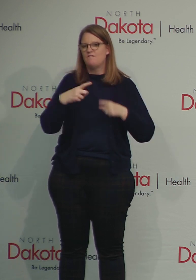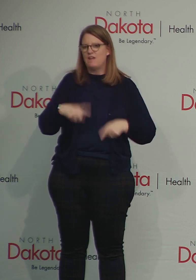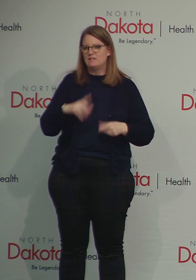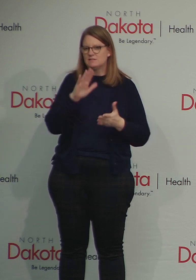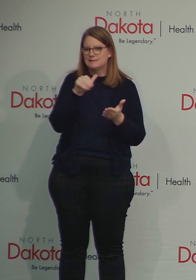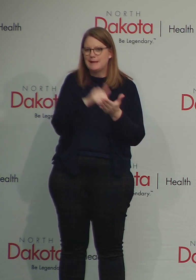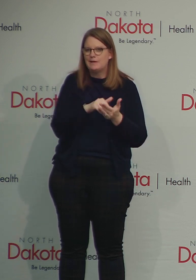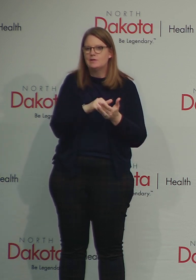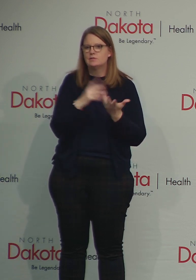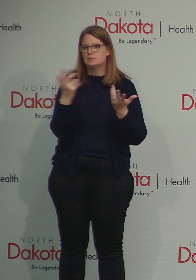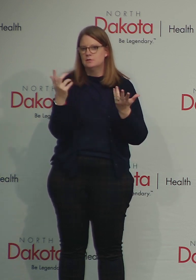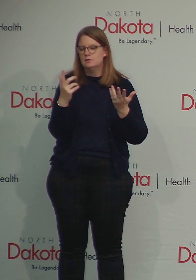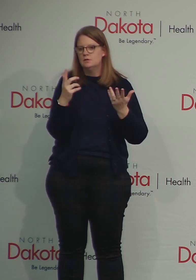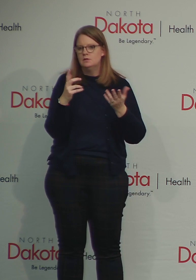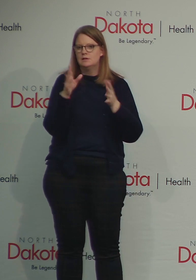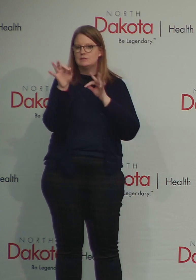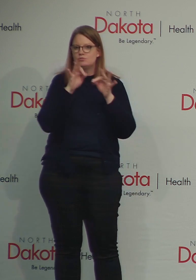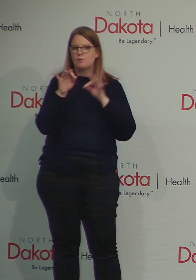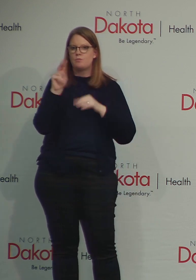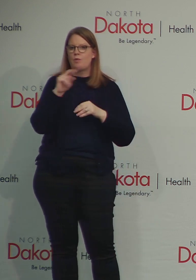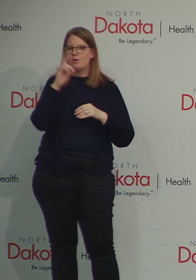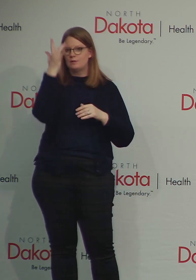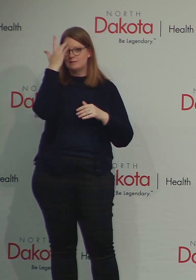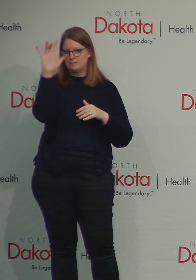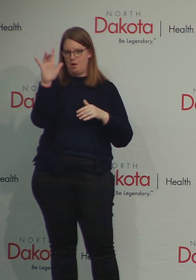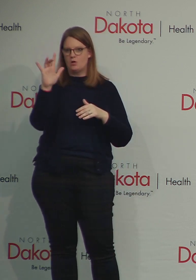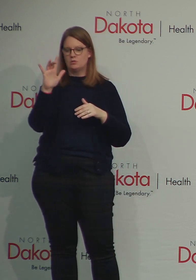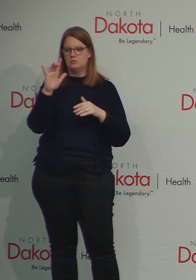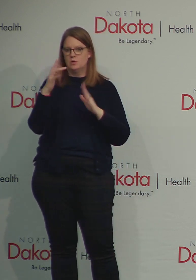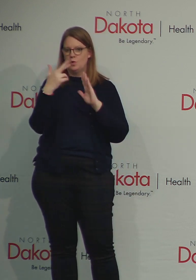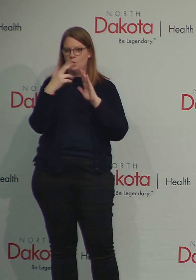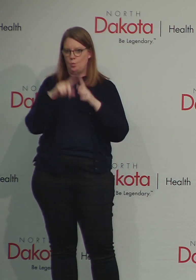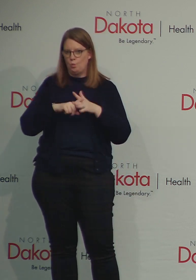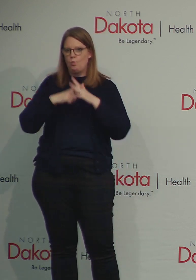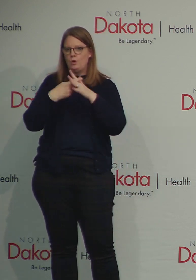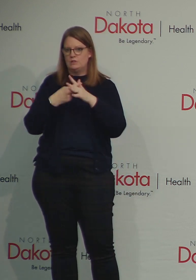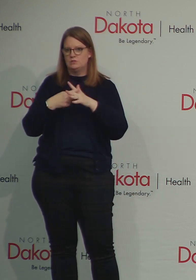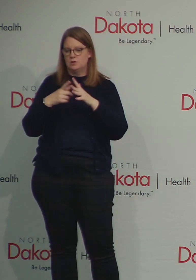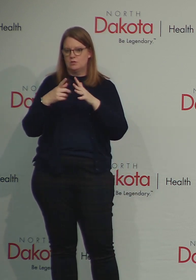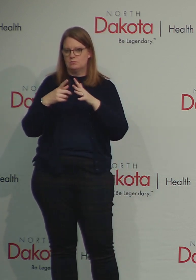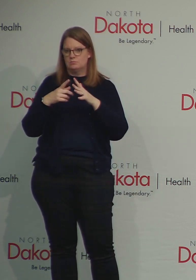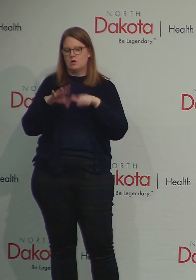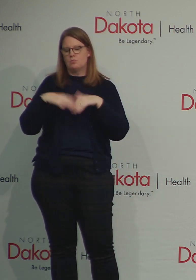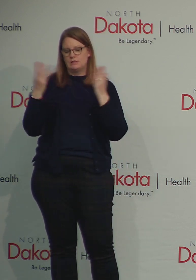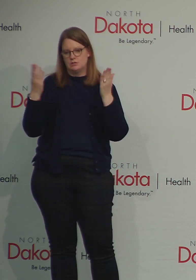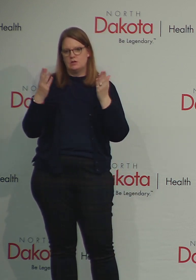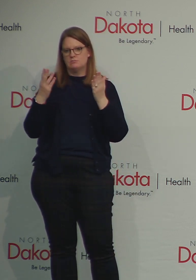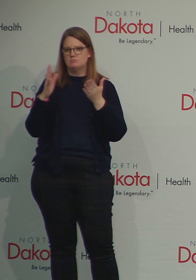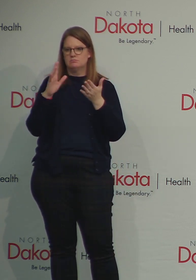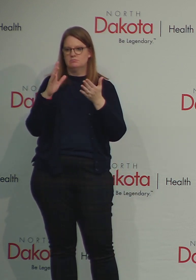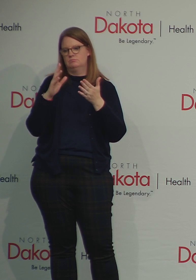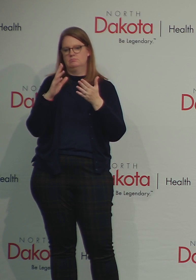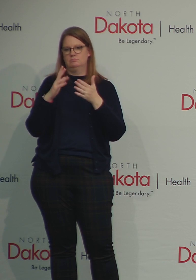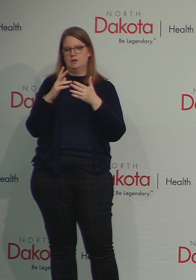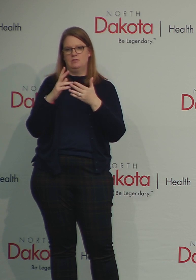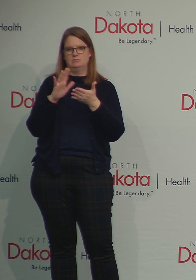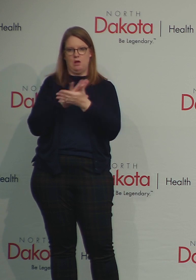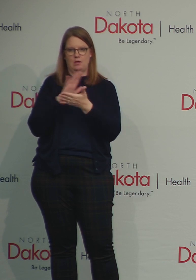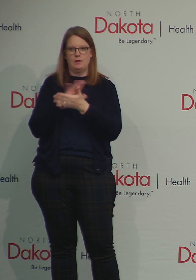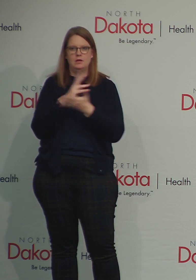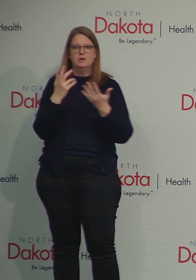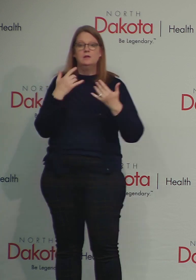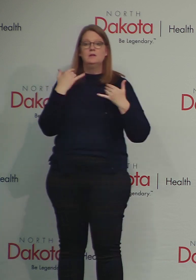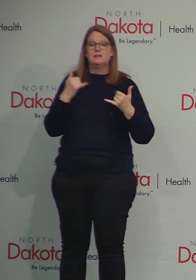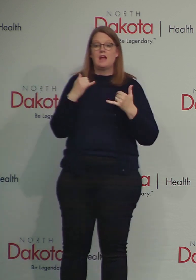was described in our North Dakota Smart Restart large gathering tiered capacity document. Under the existing orders